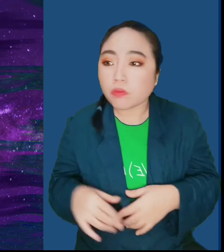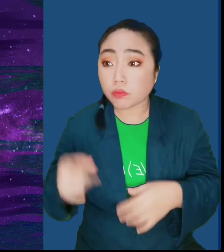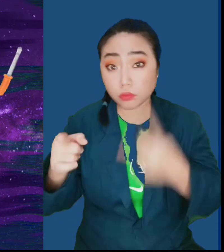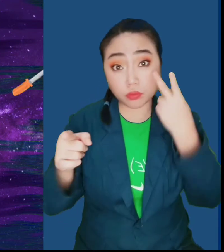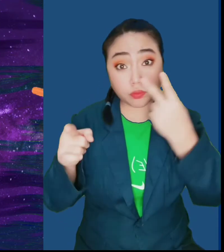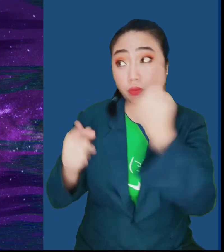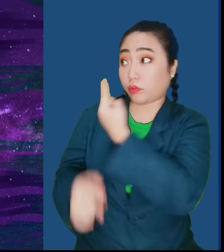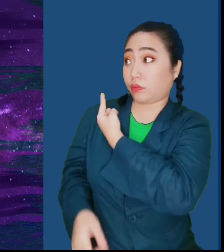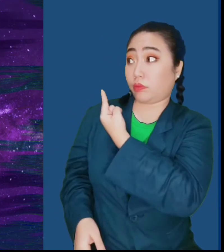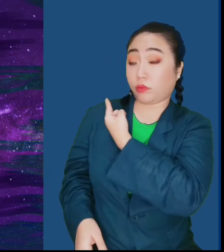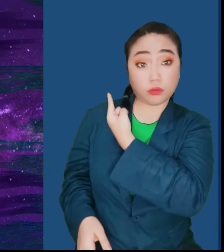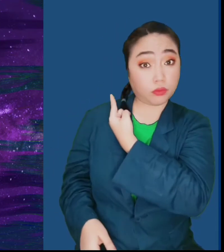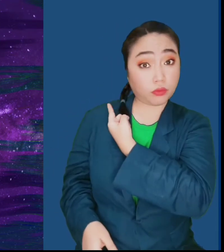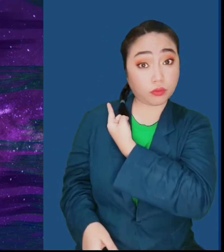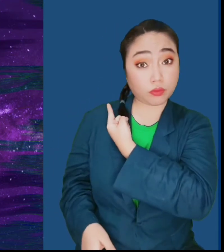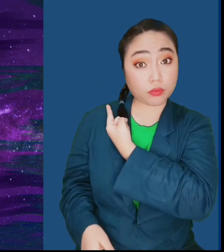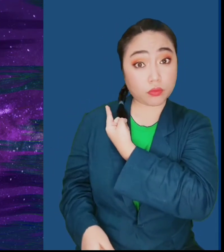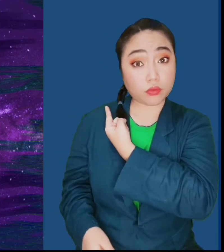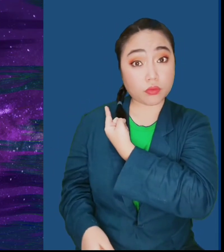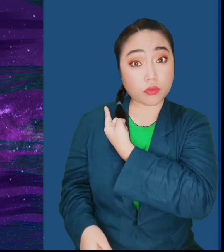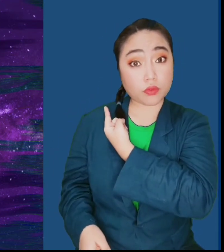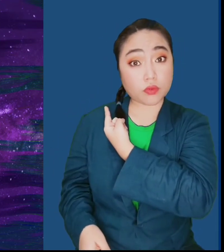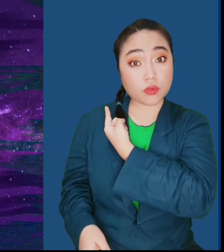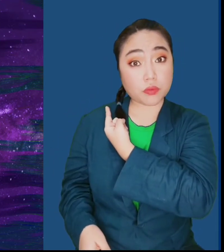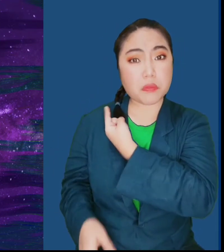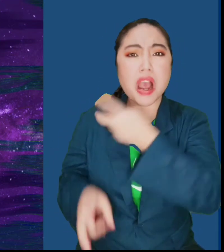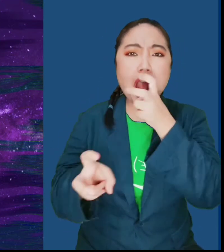stay moving. Example, do you see this?